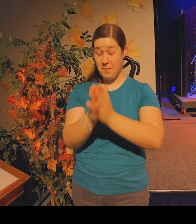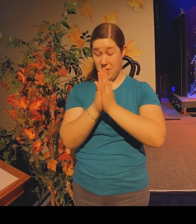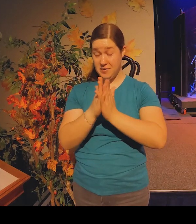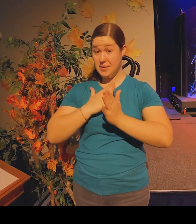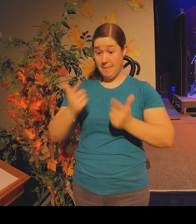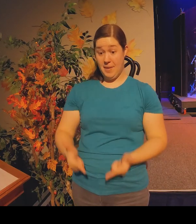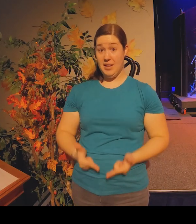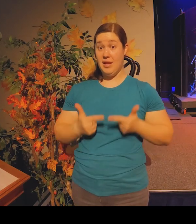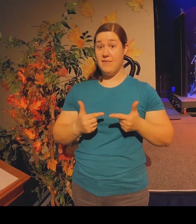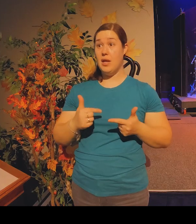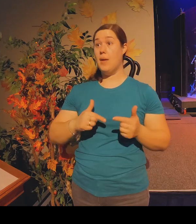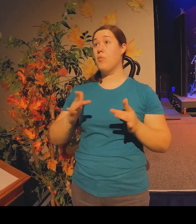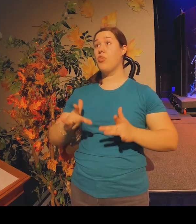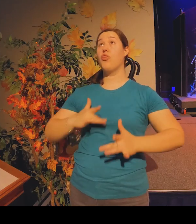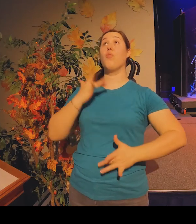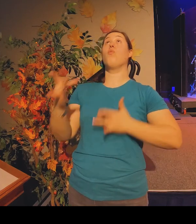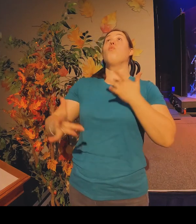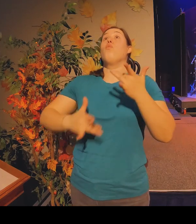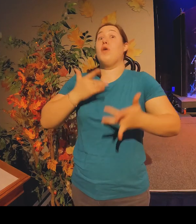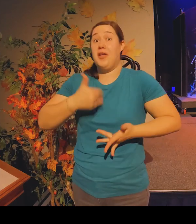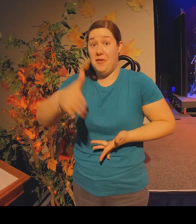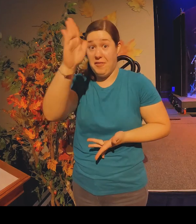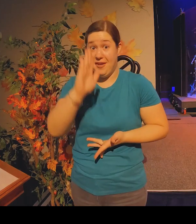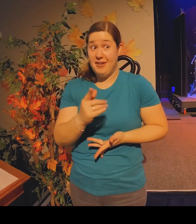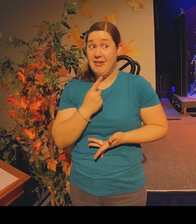no to. Amen?